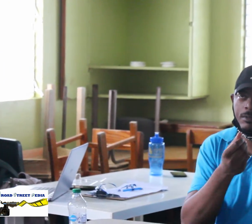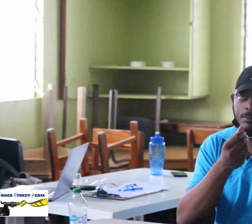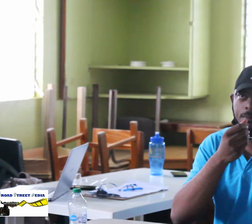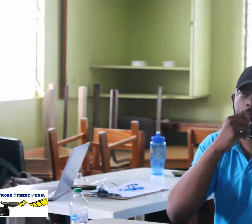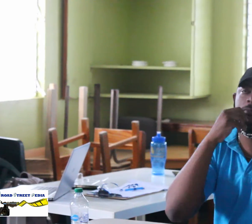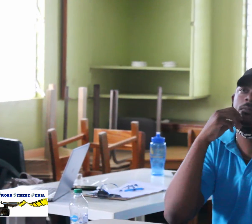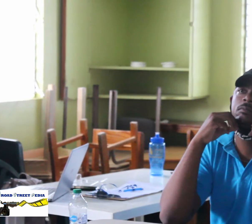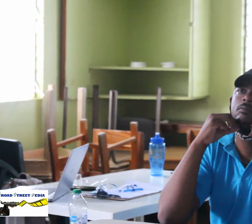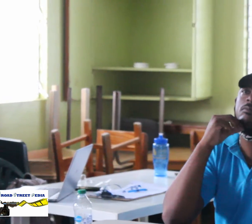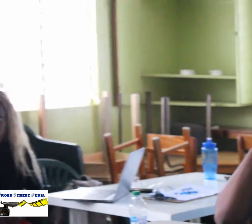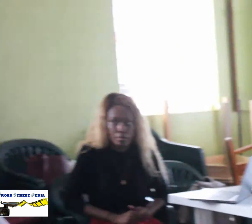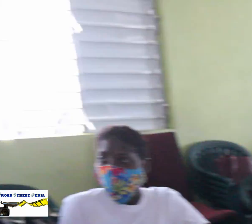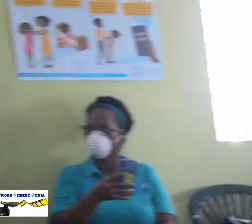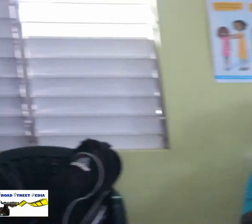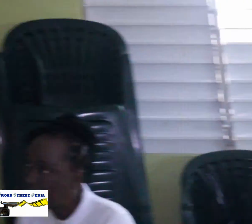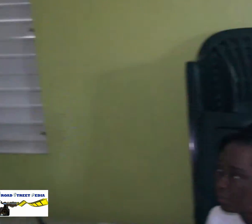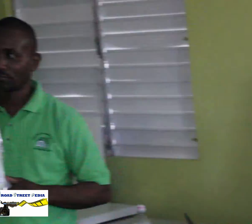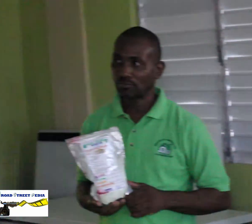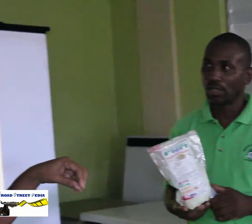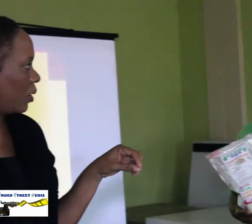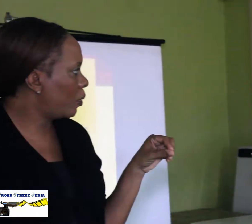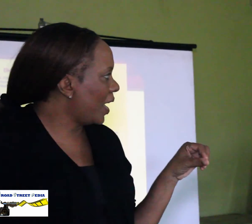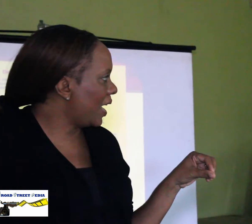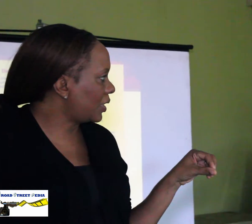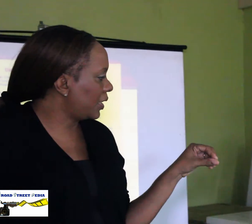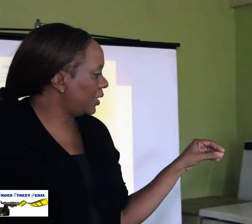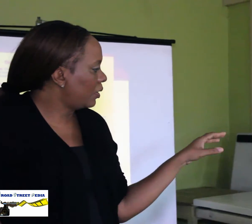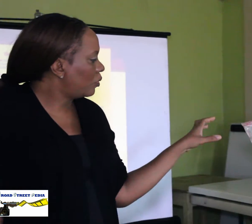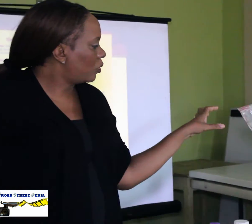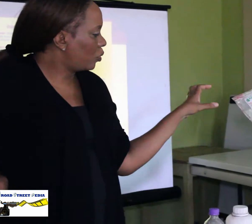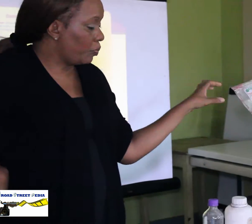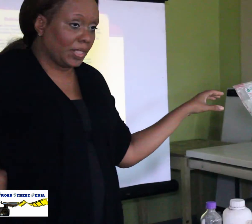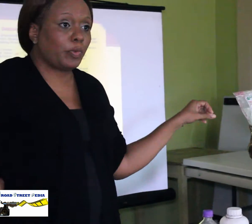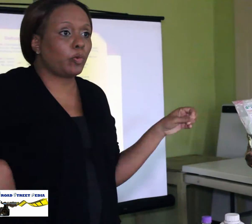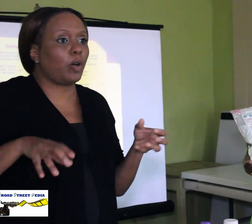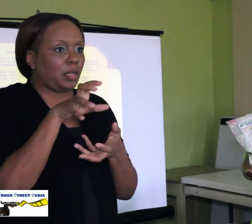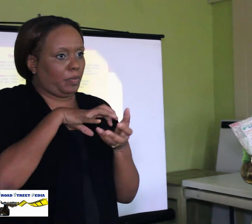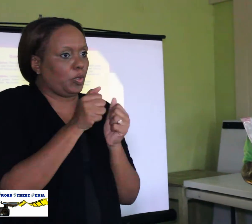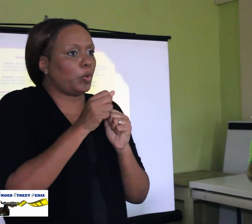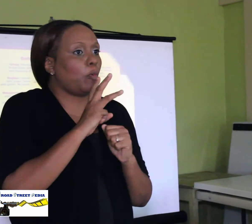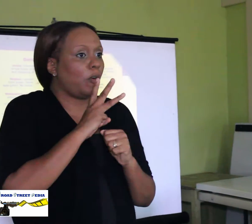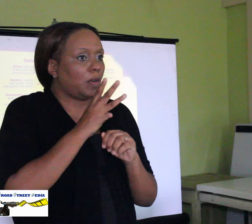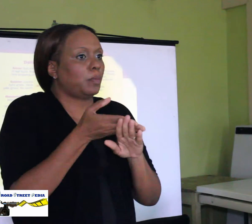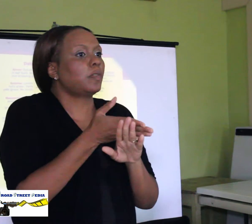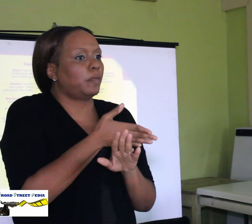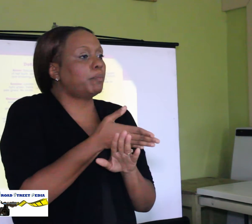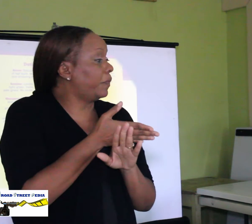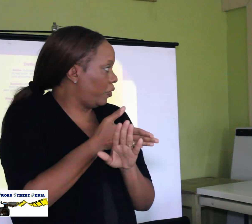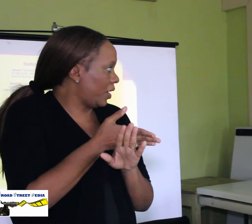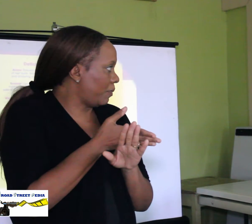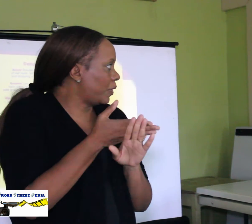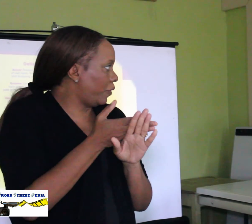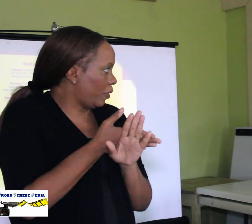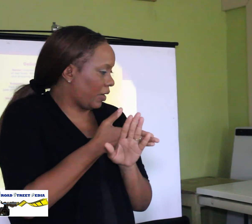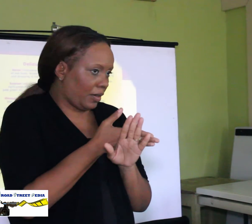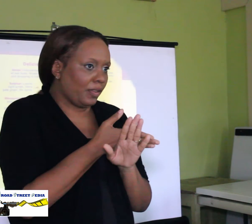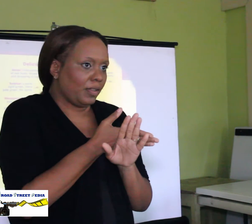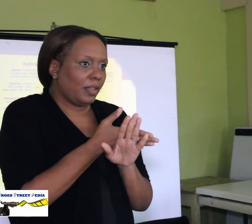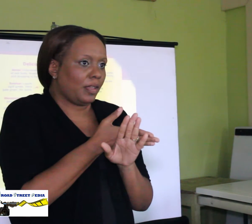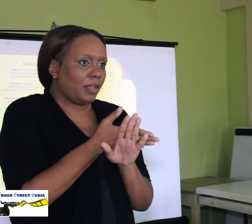Okay, so you mix this with the soil before we actually mix it with the water. Before